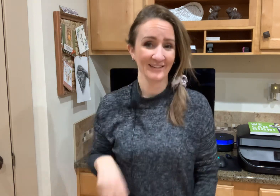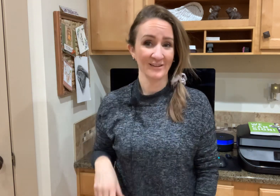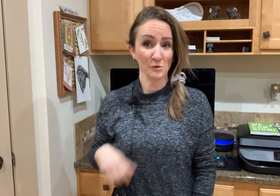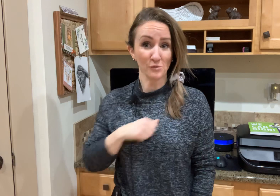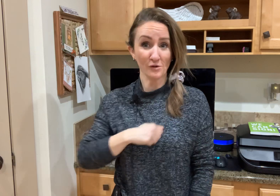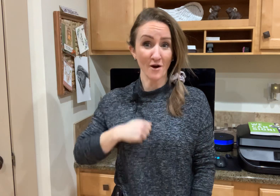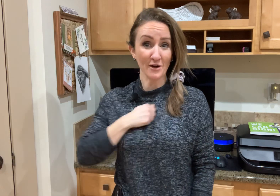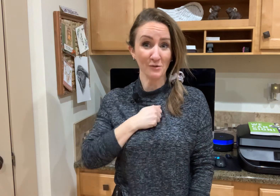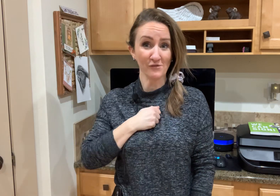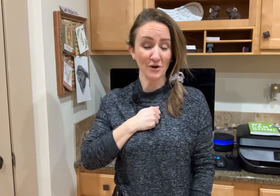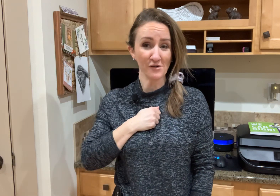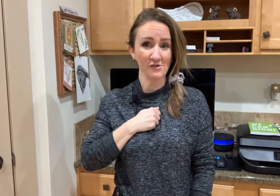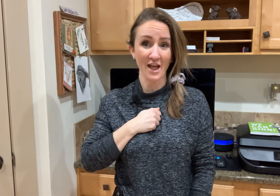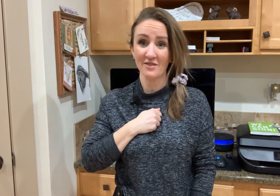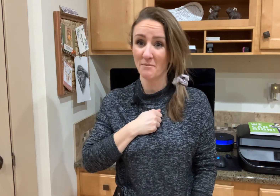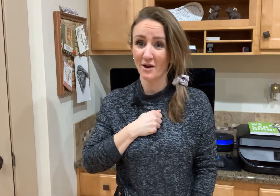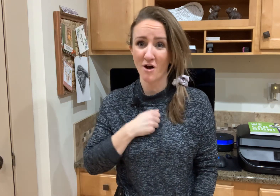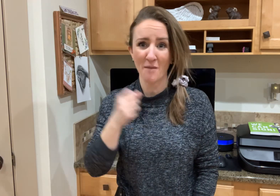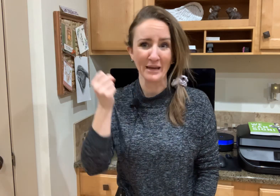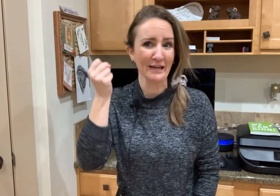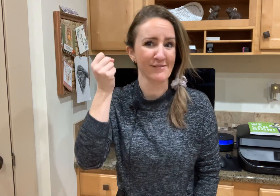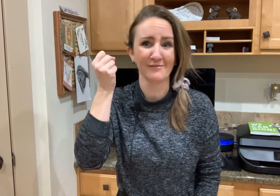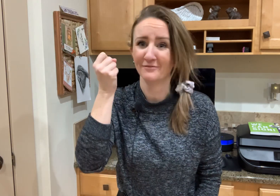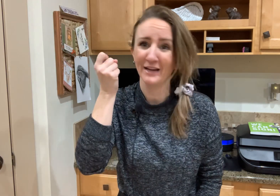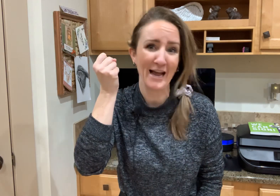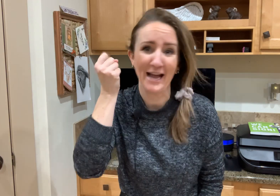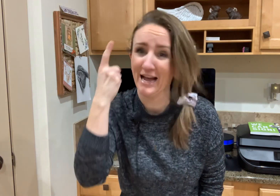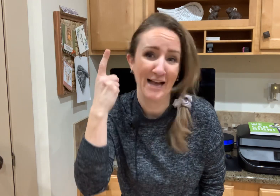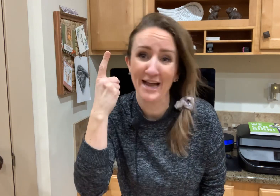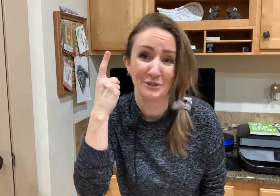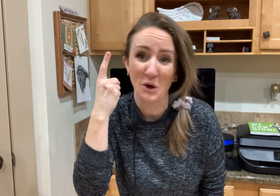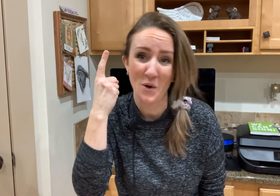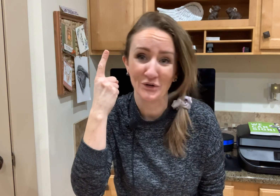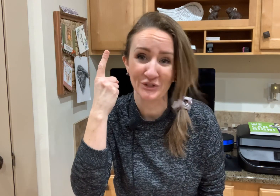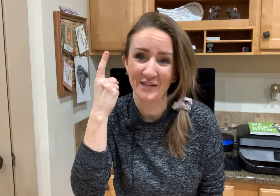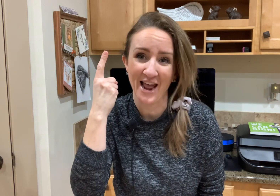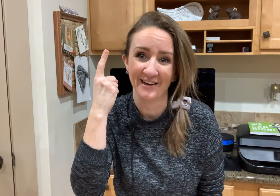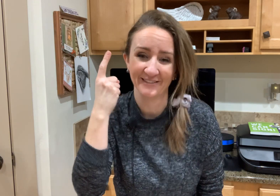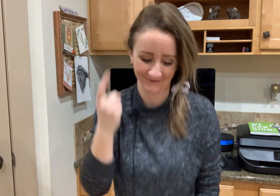So, sorry was first, and then my comment is, I don't understand.